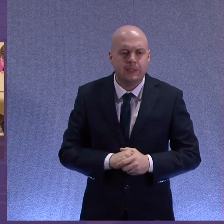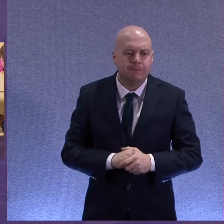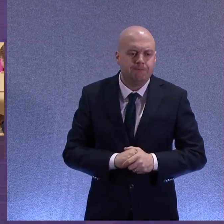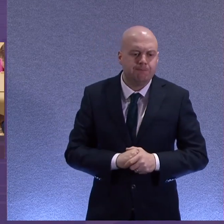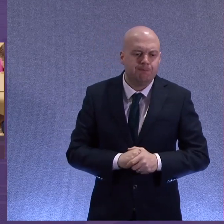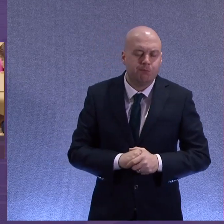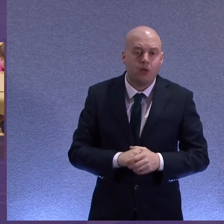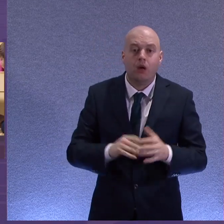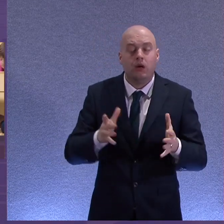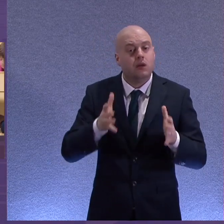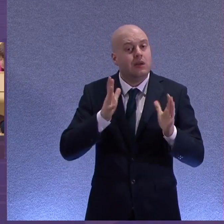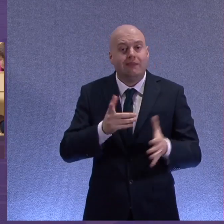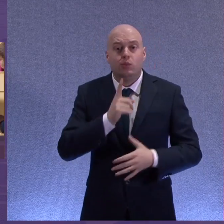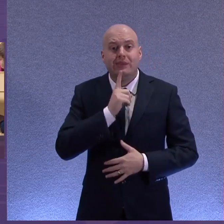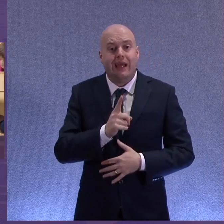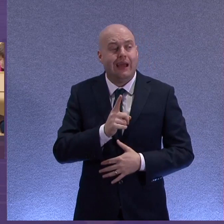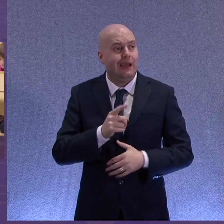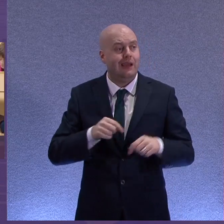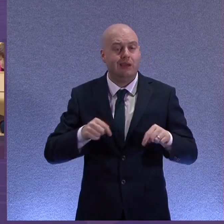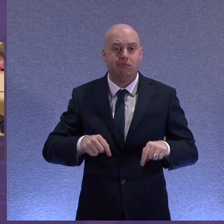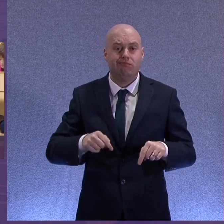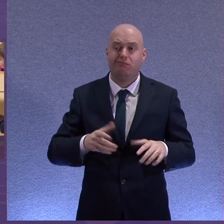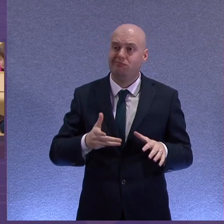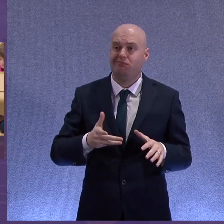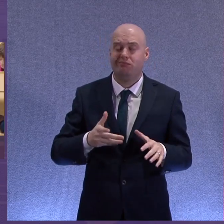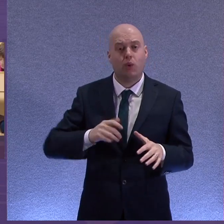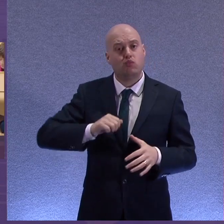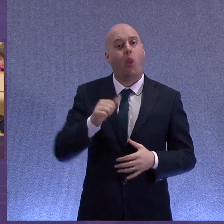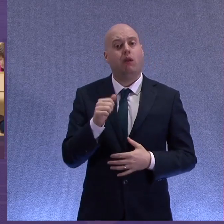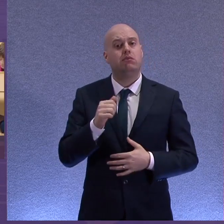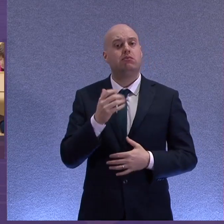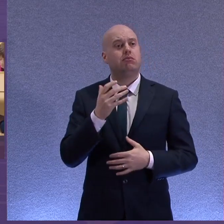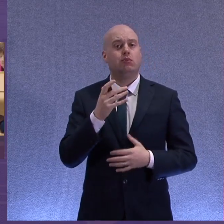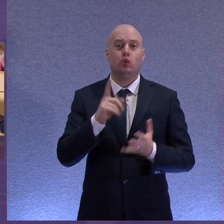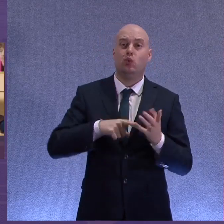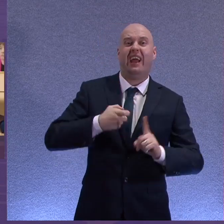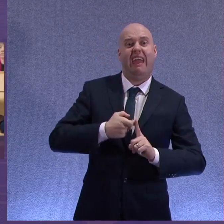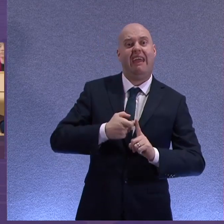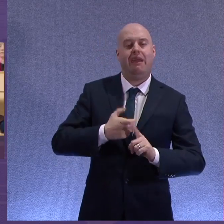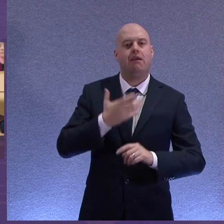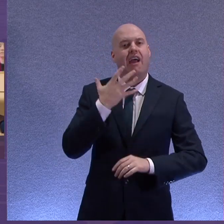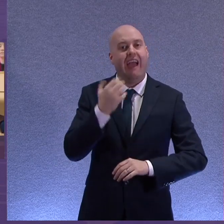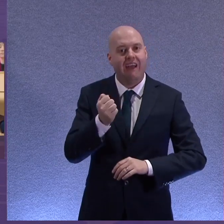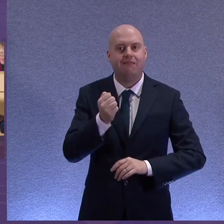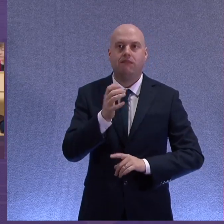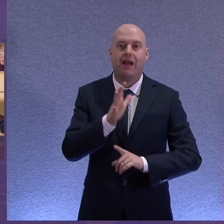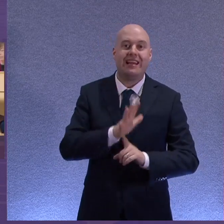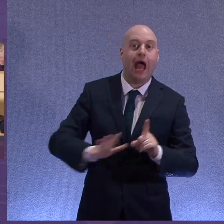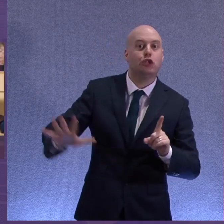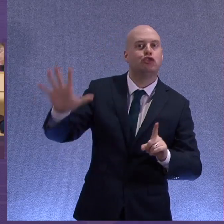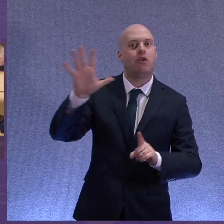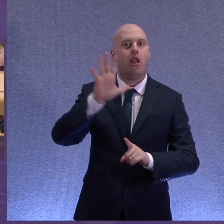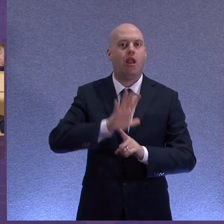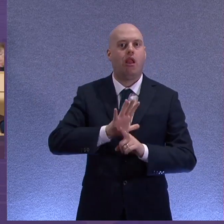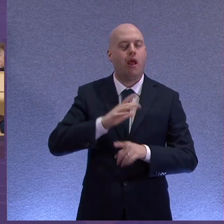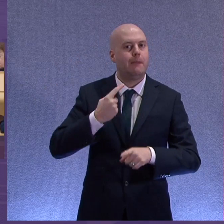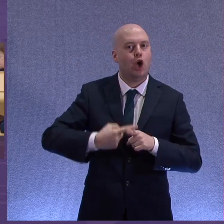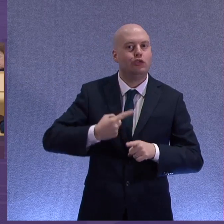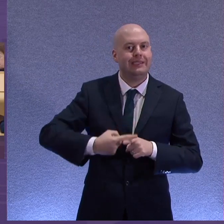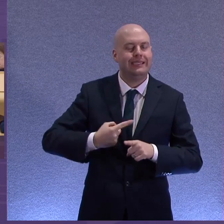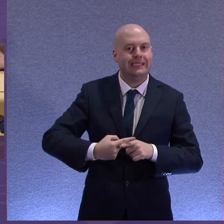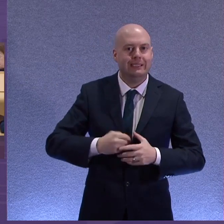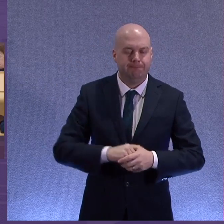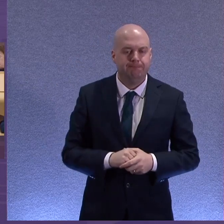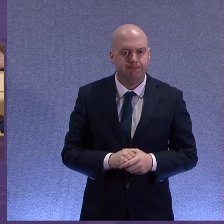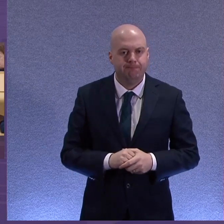emergency, we think this national parliament should not go into Easter recess, but that we should continue